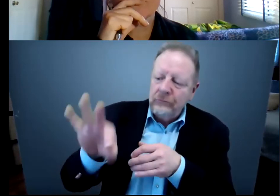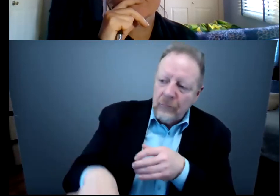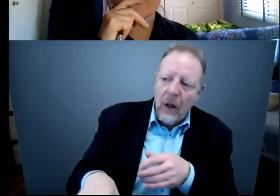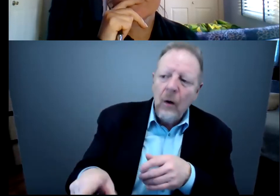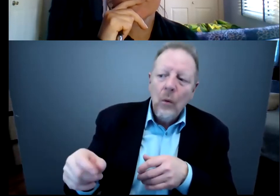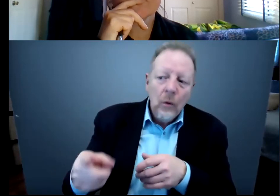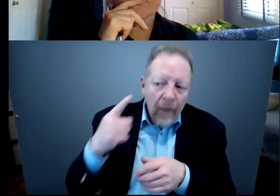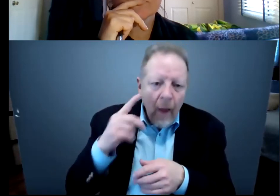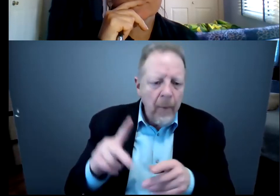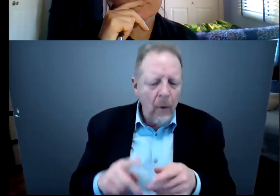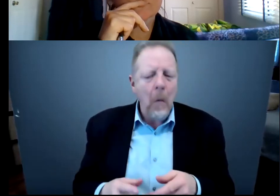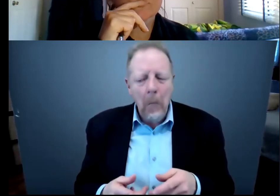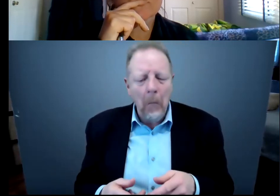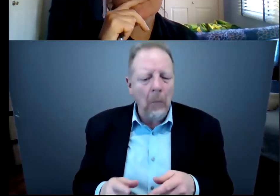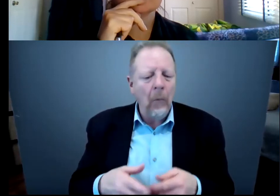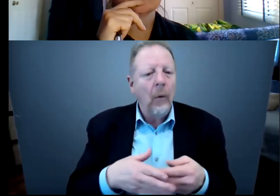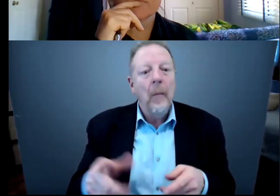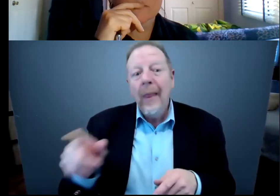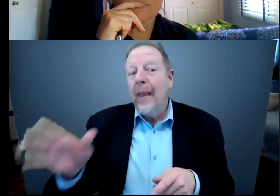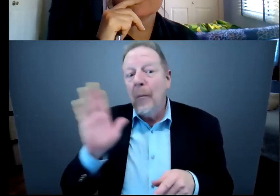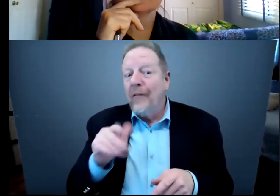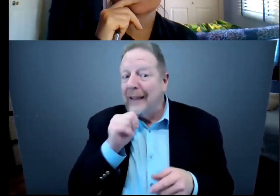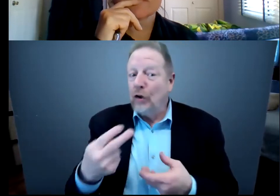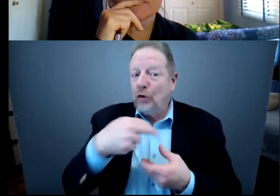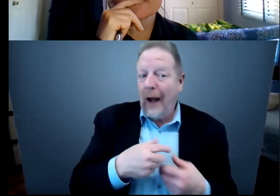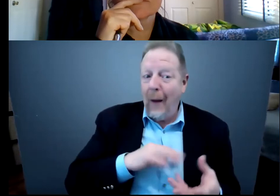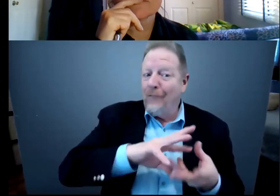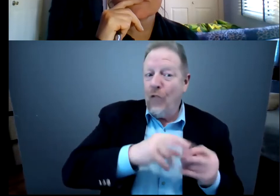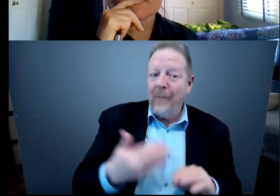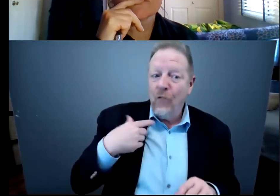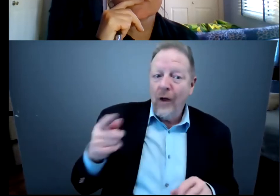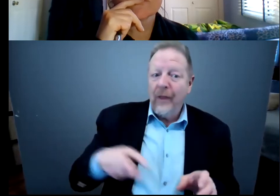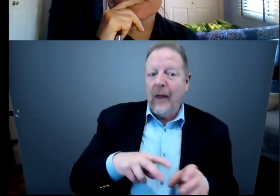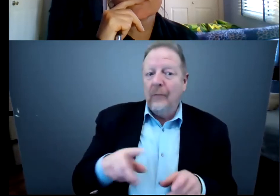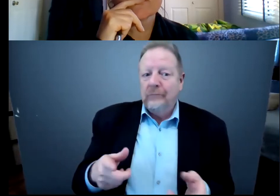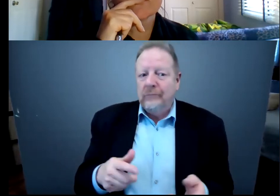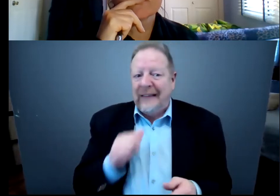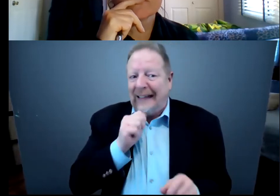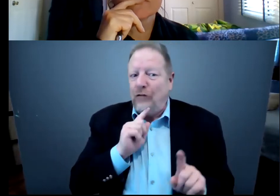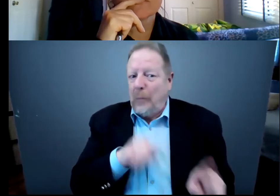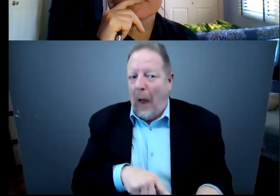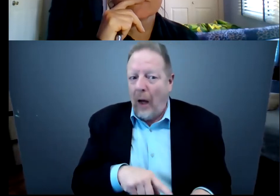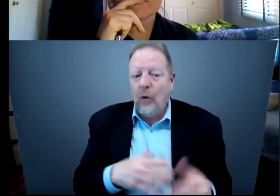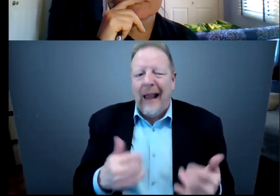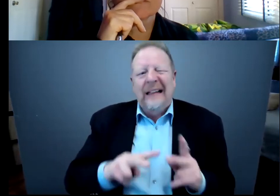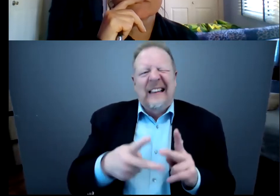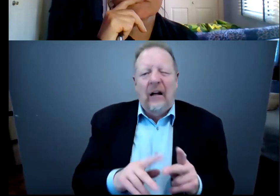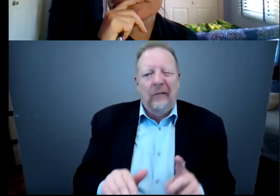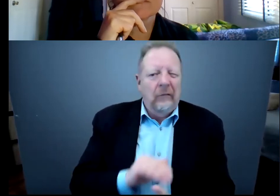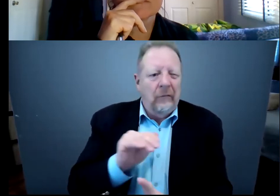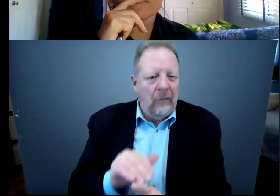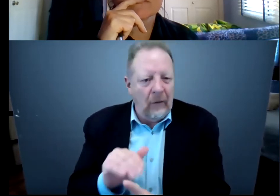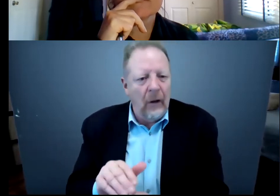you know, weren't people that were in our previous forums and our previous events, it would be something more of not questioning